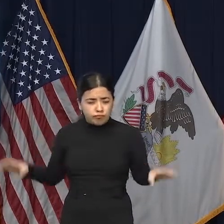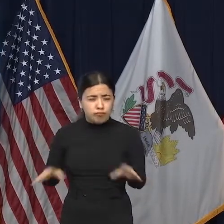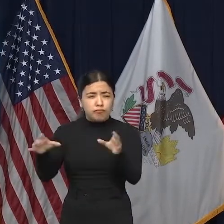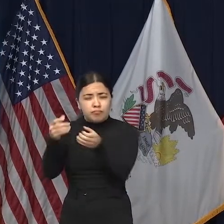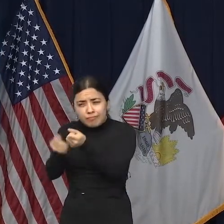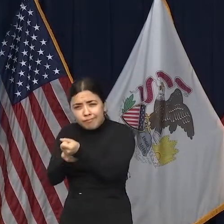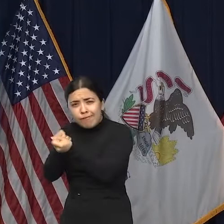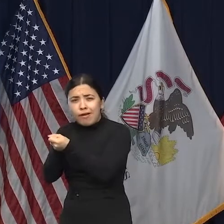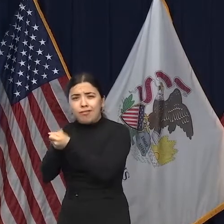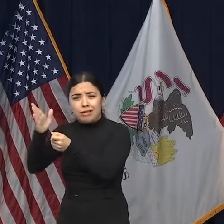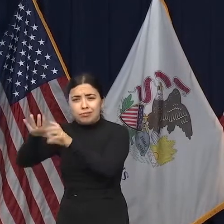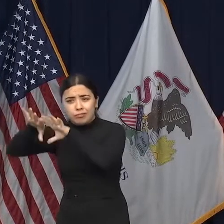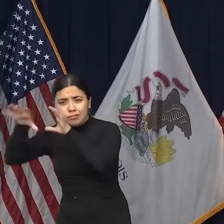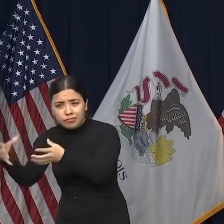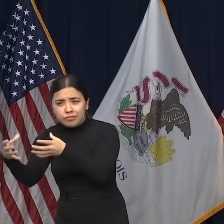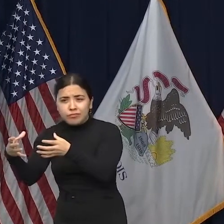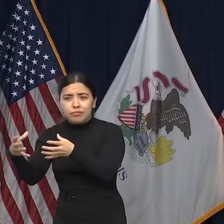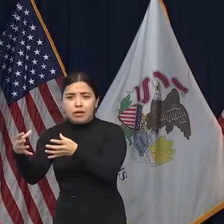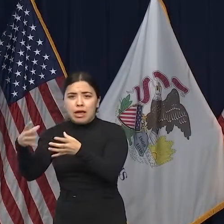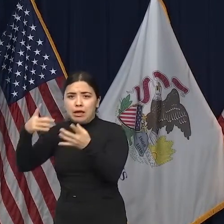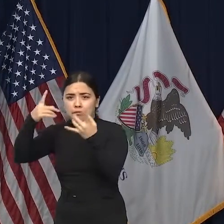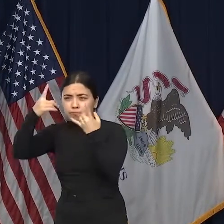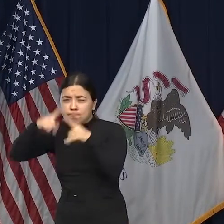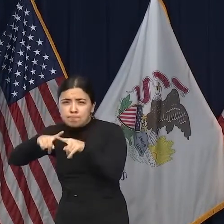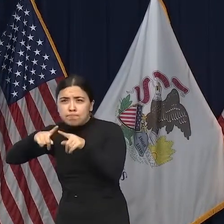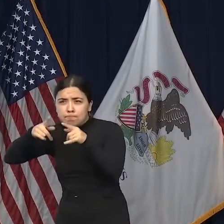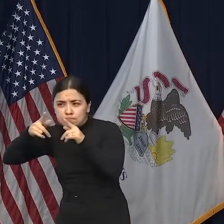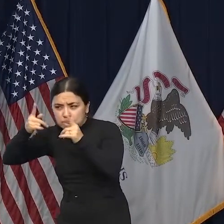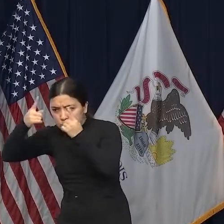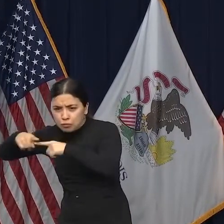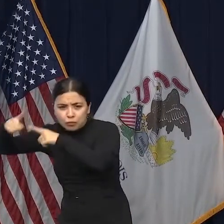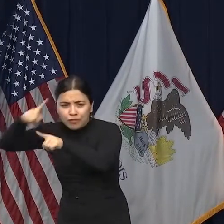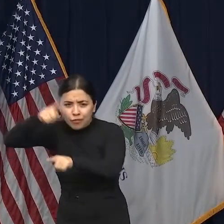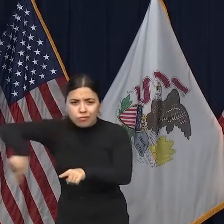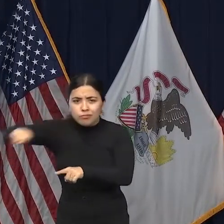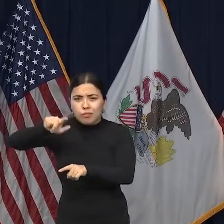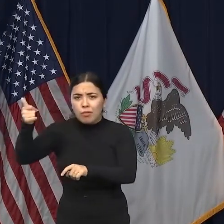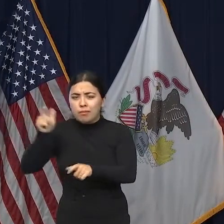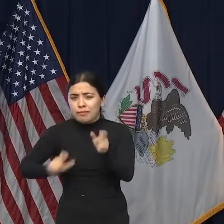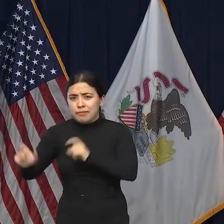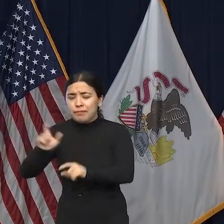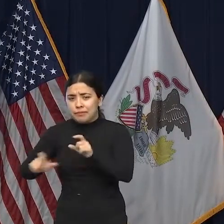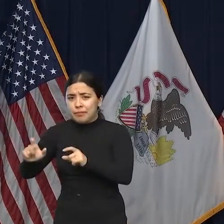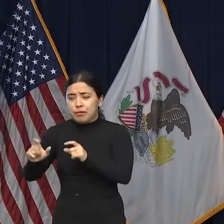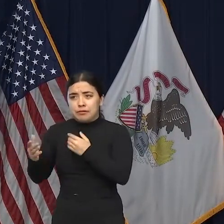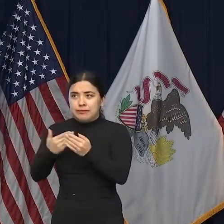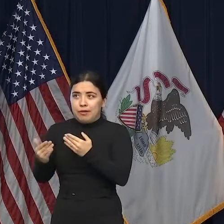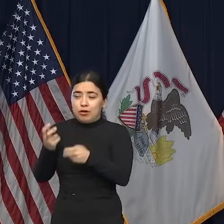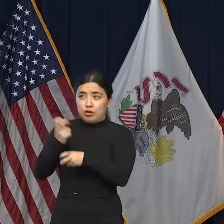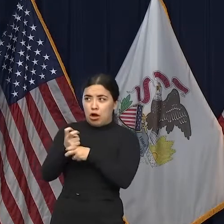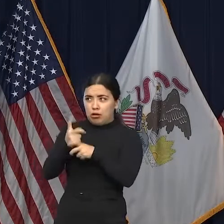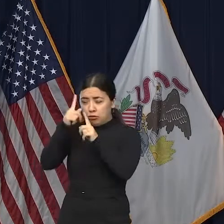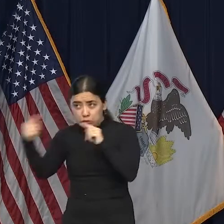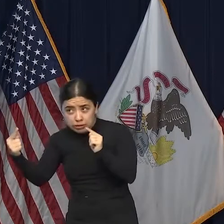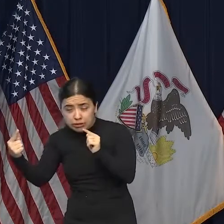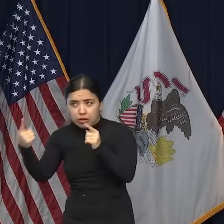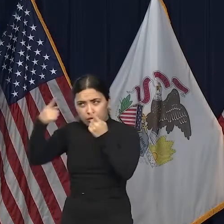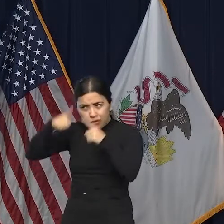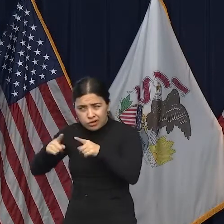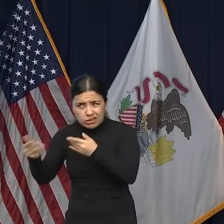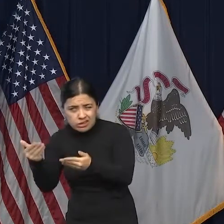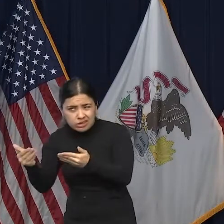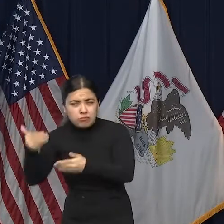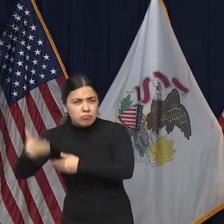pursue common ground, even where it's sometimes hard to find. Together, we brought the